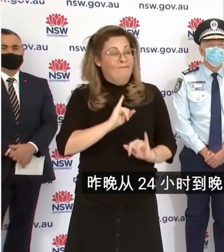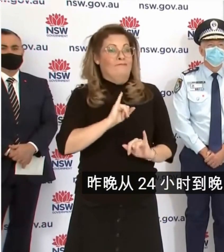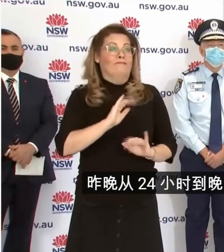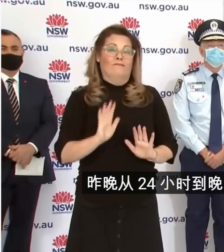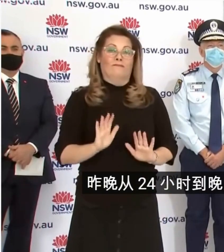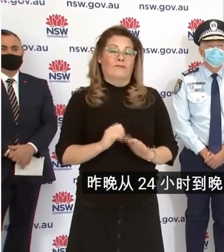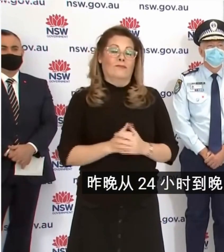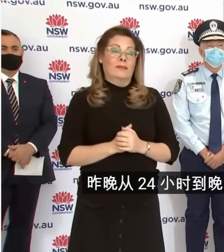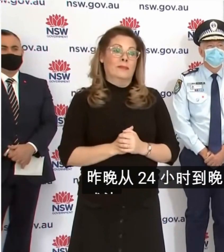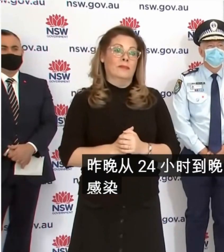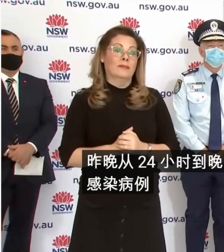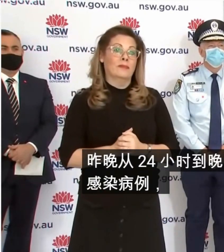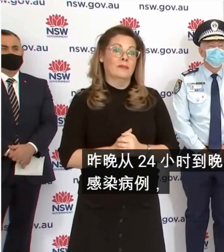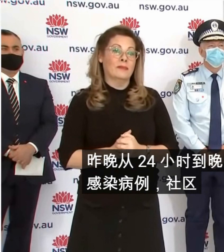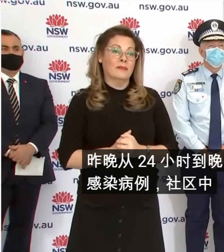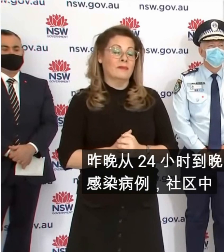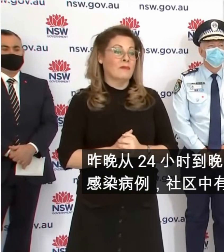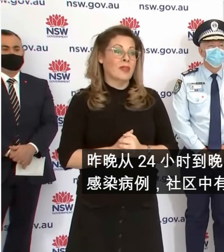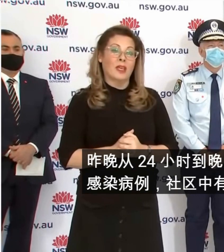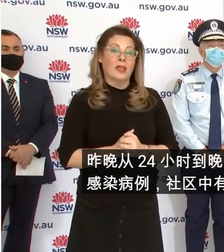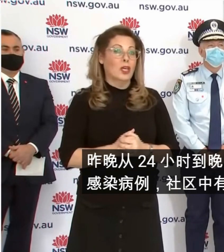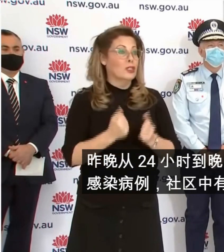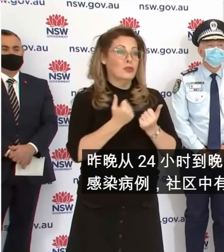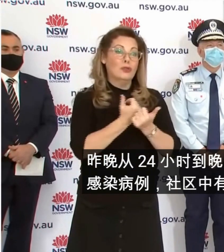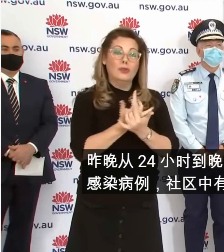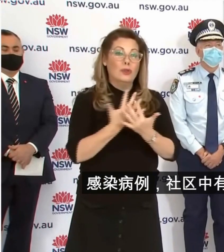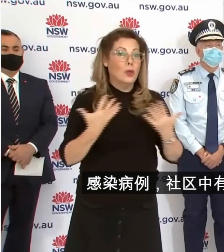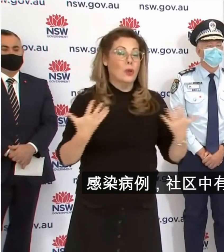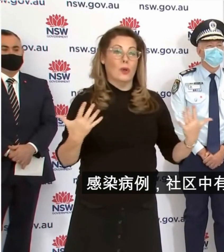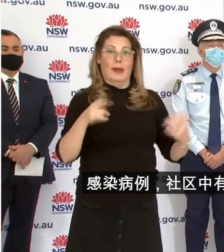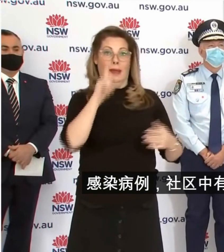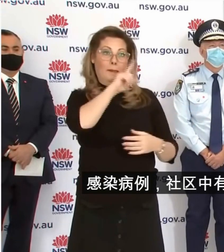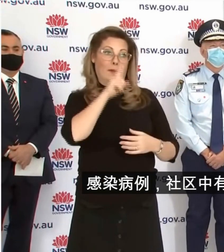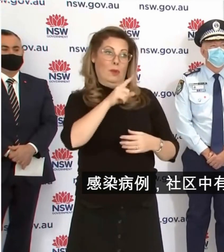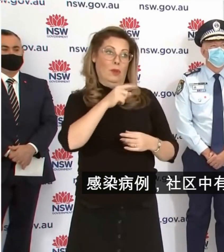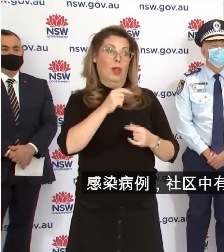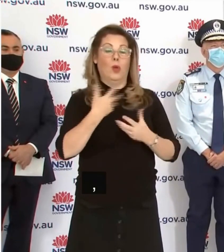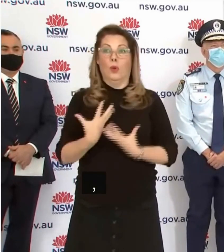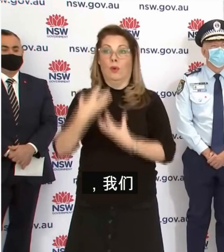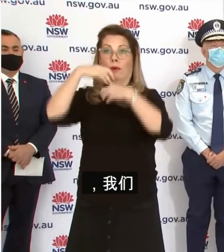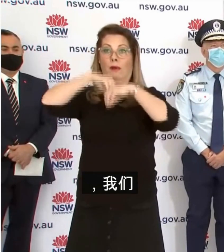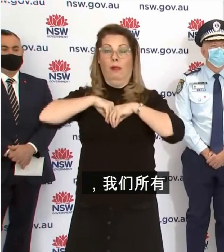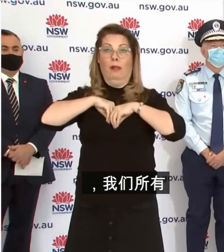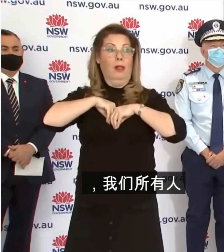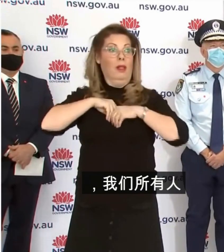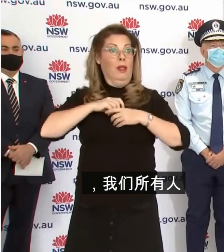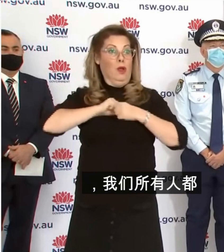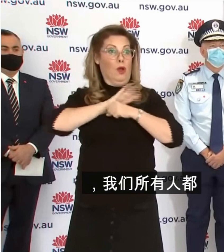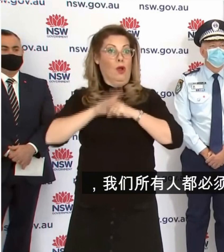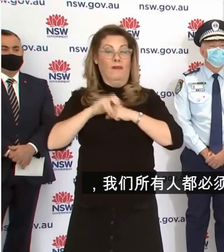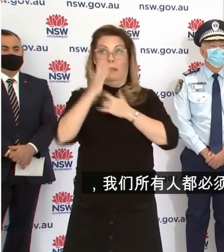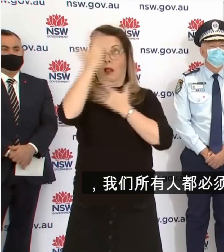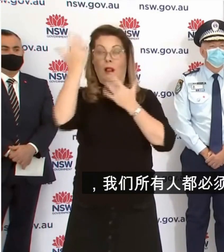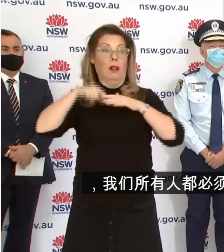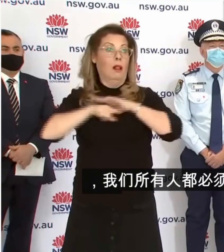night. Too many people are infectious in the community, and it is critical that we